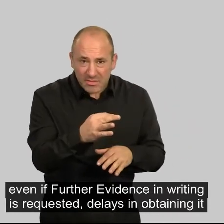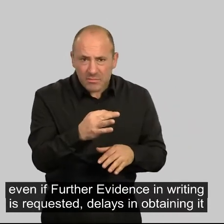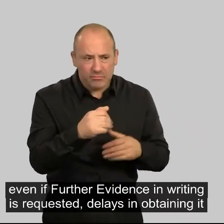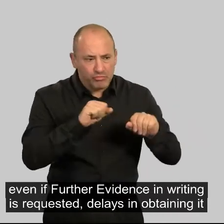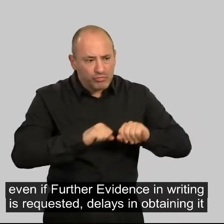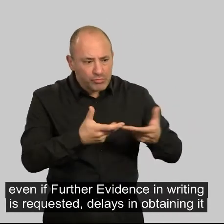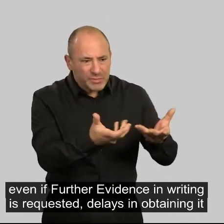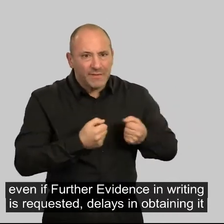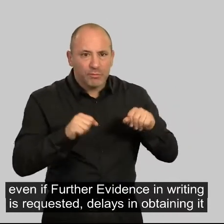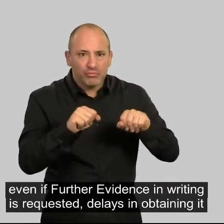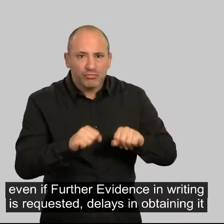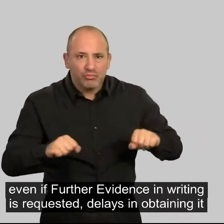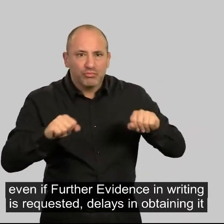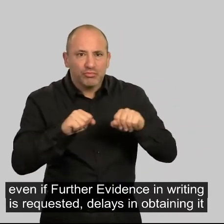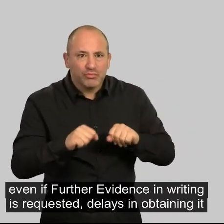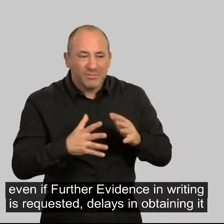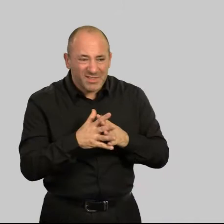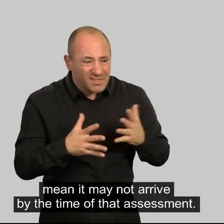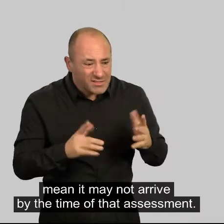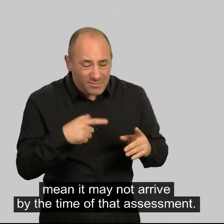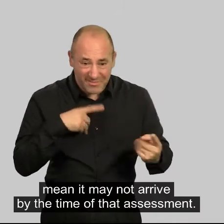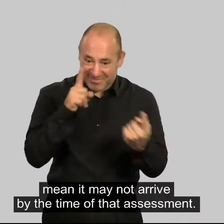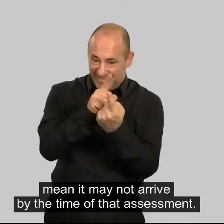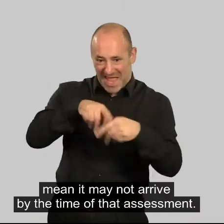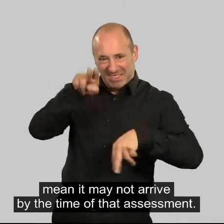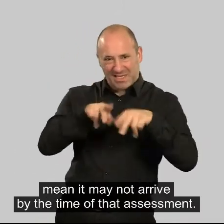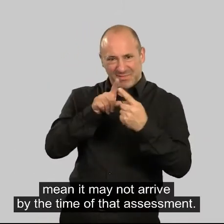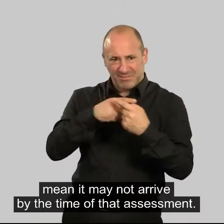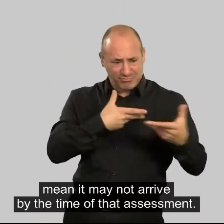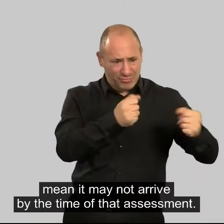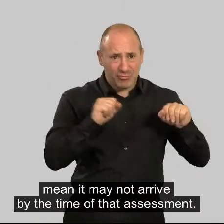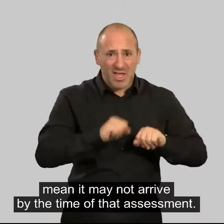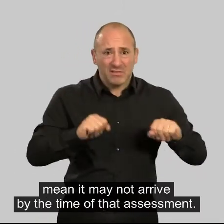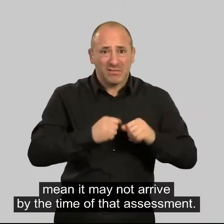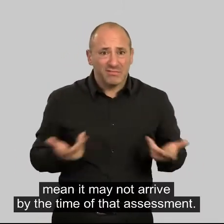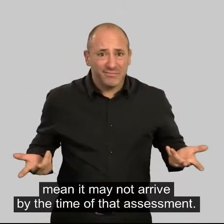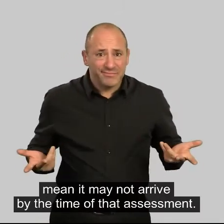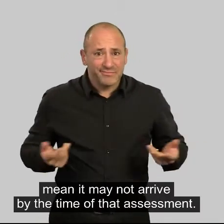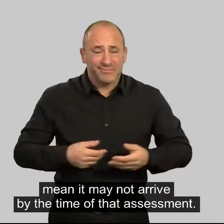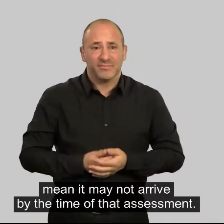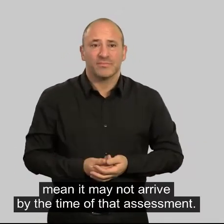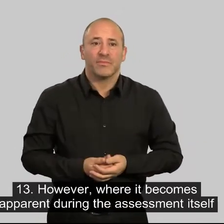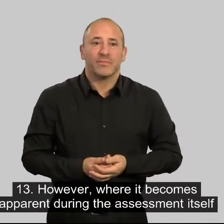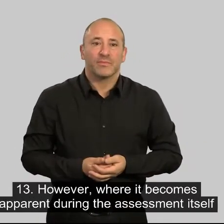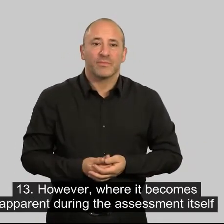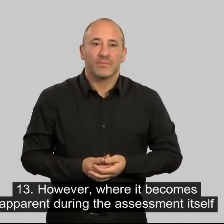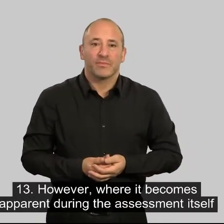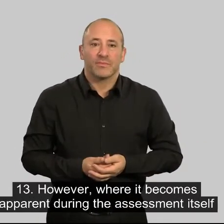requested, delays in obtaining it mean it may not arrive by the time of that assessment.